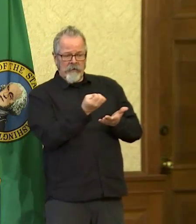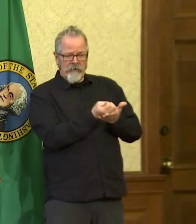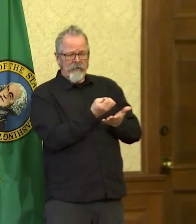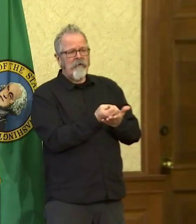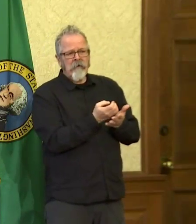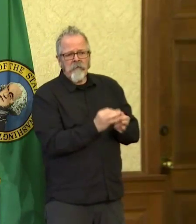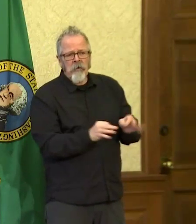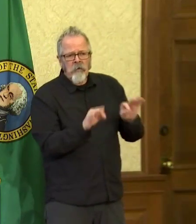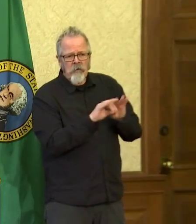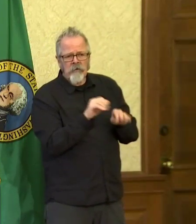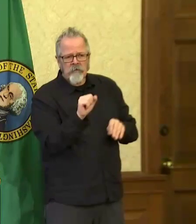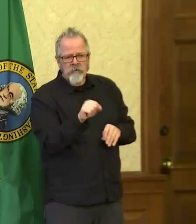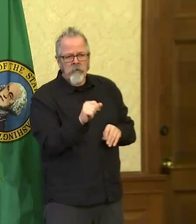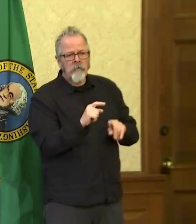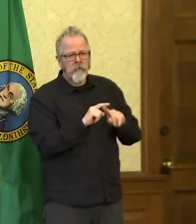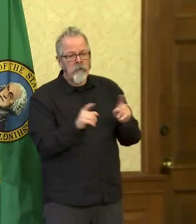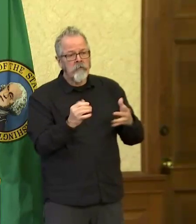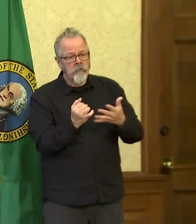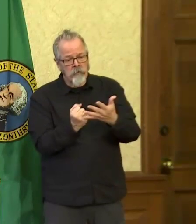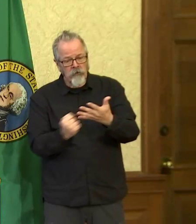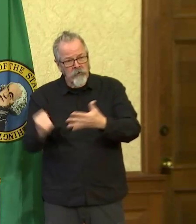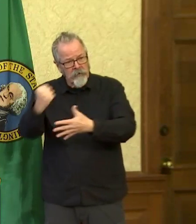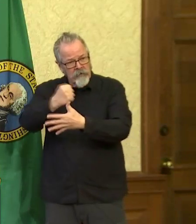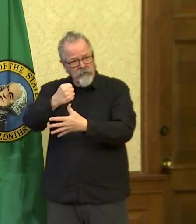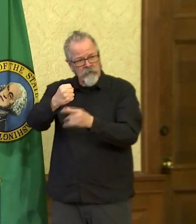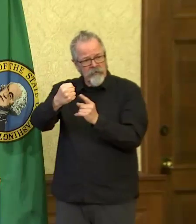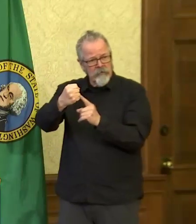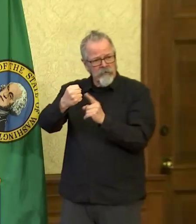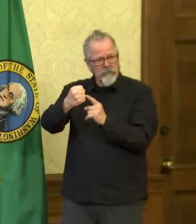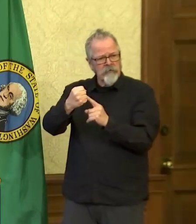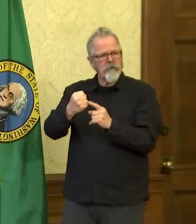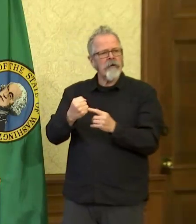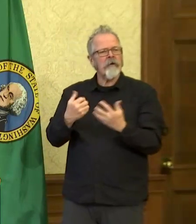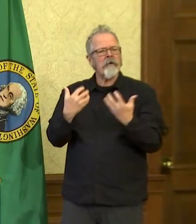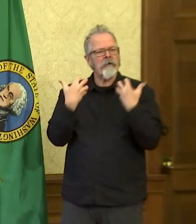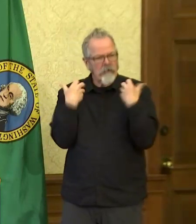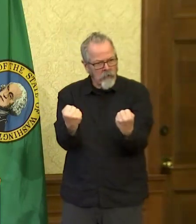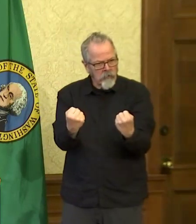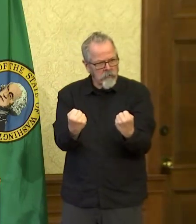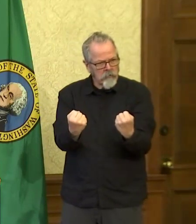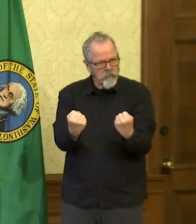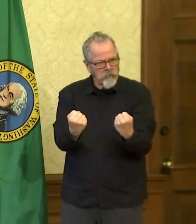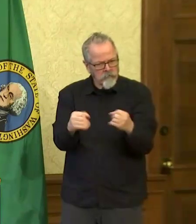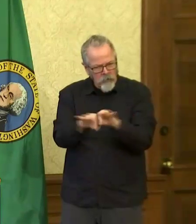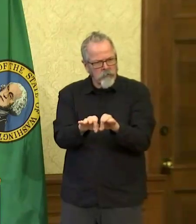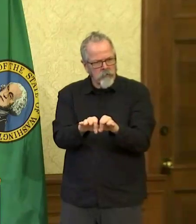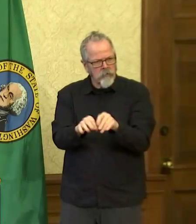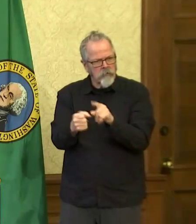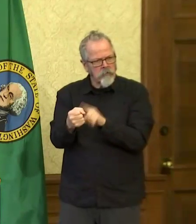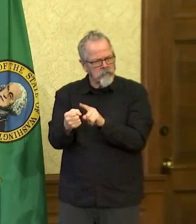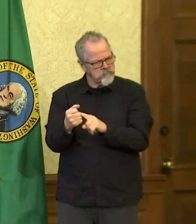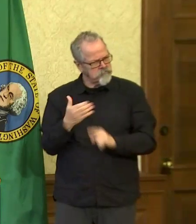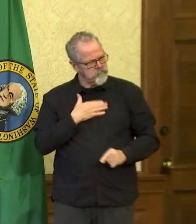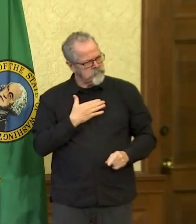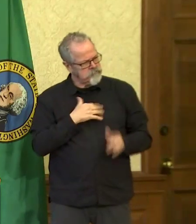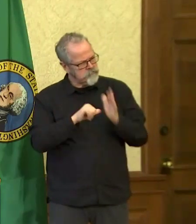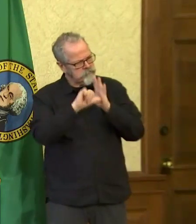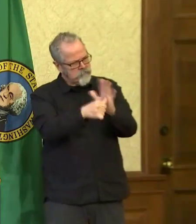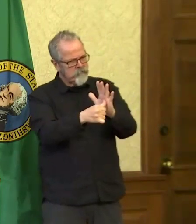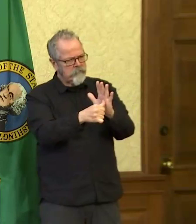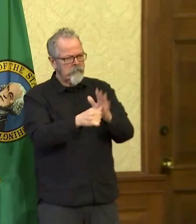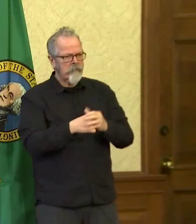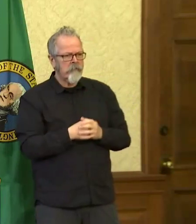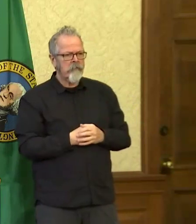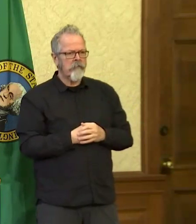data to help guide those decisions. So when we issued the Stay Home, Stay Healthy initiative, we were one